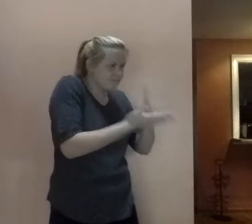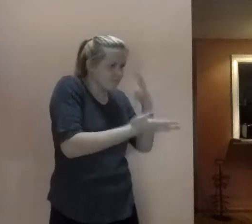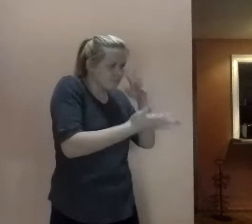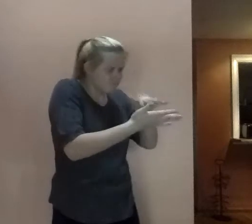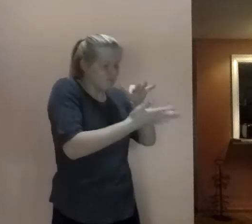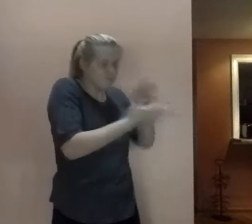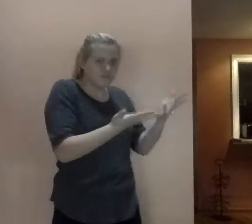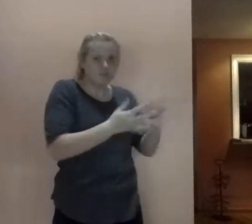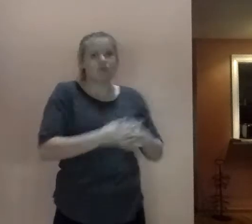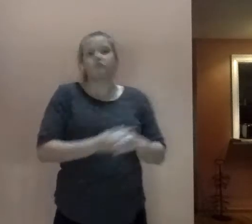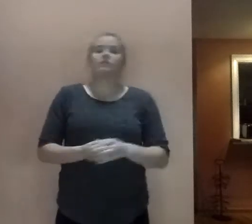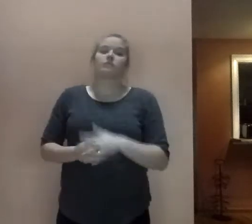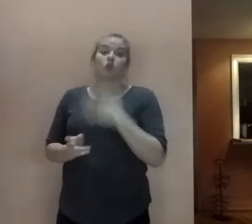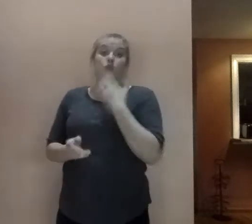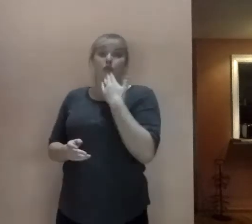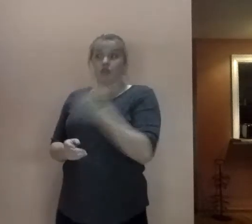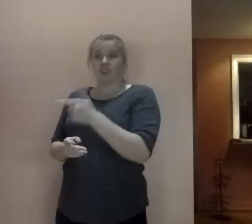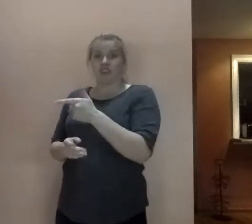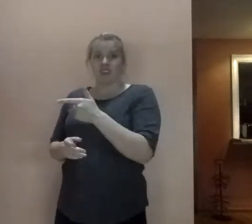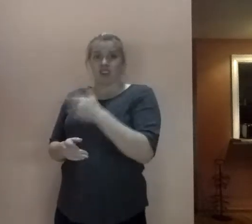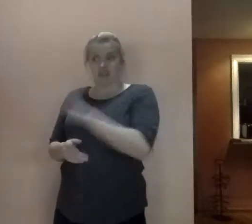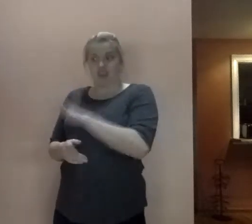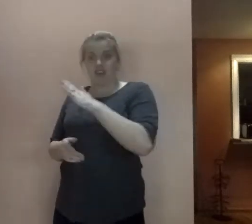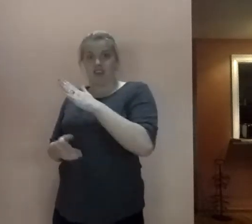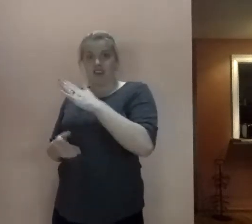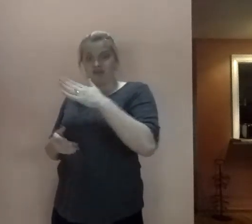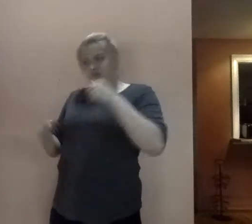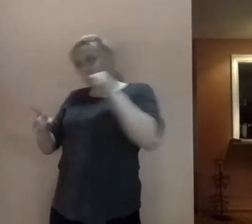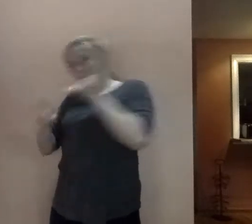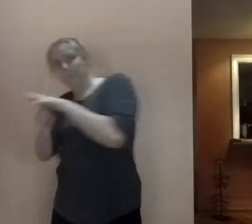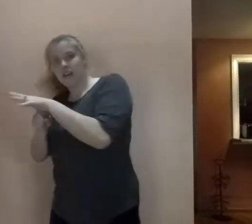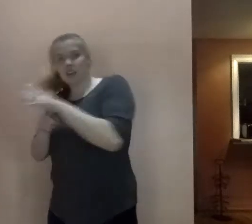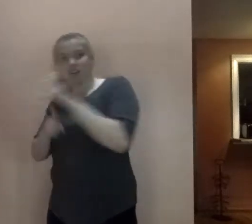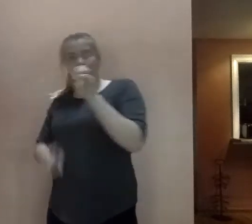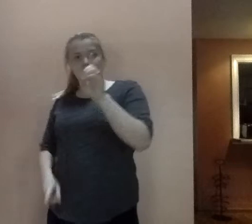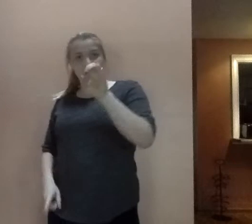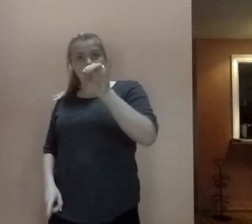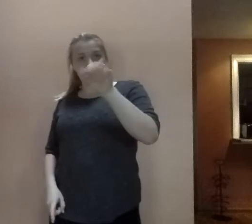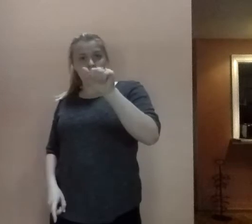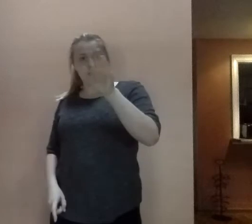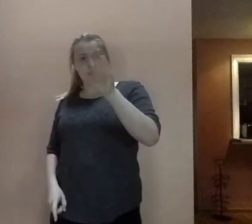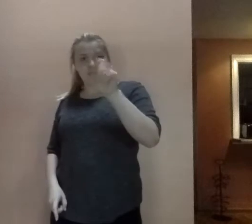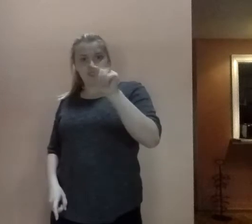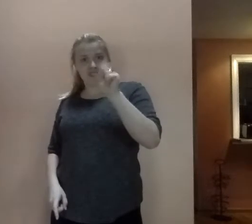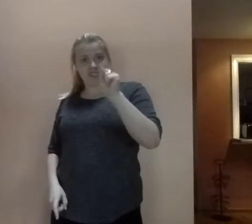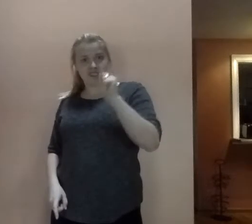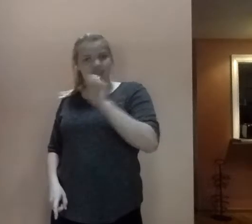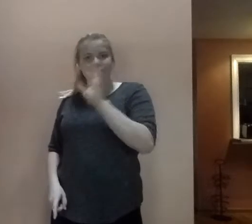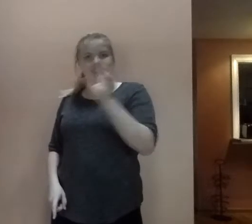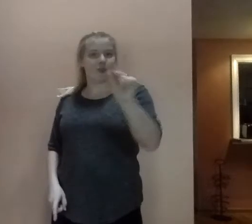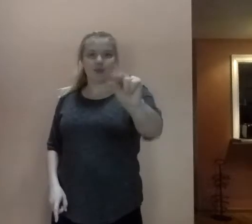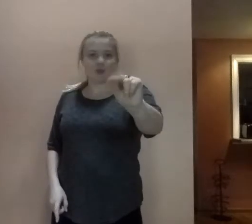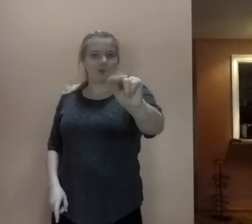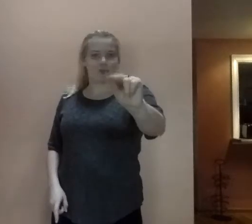diabetes? Drives me crazy. Diabetes is not and never was caused by eating a high carbohydrate diet, and